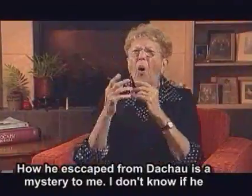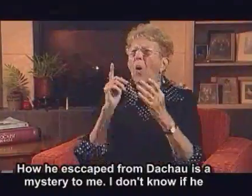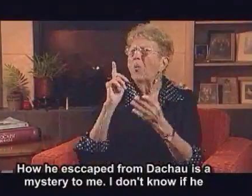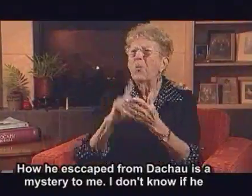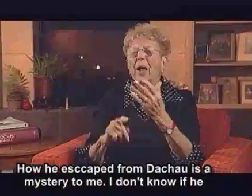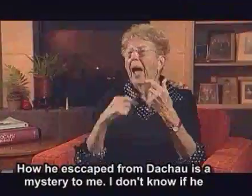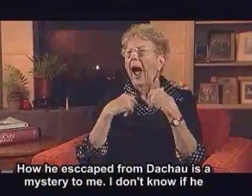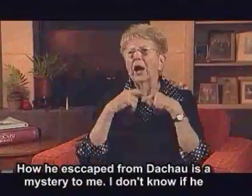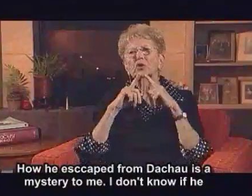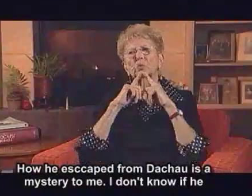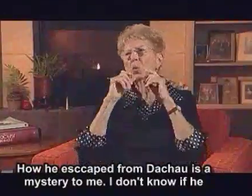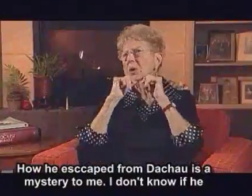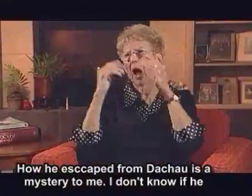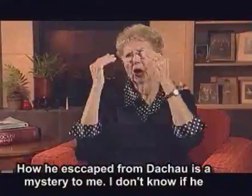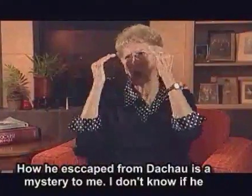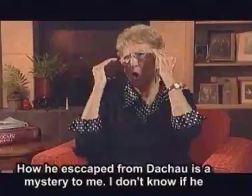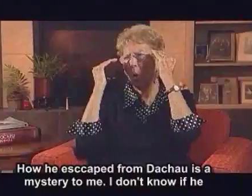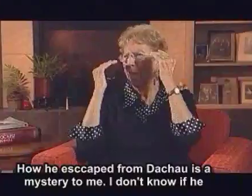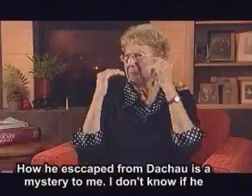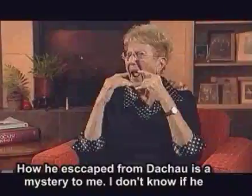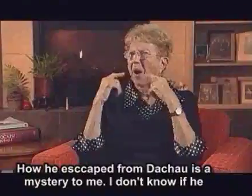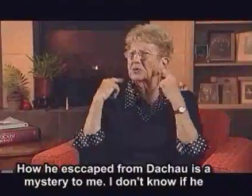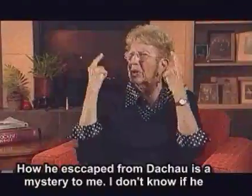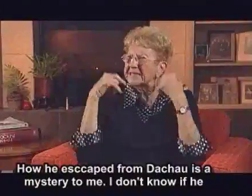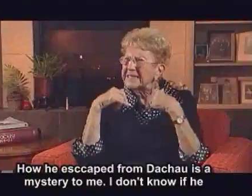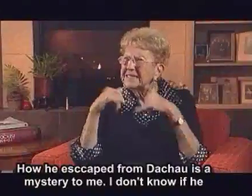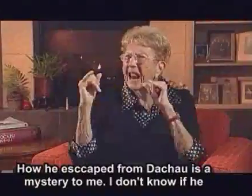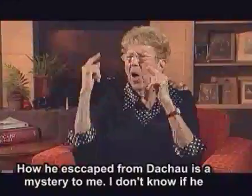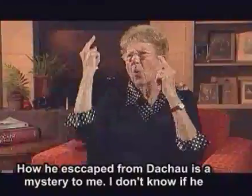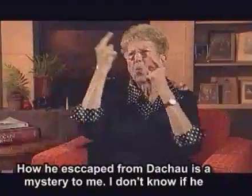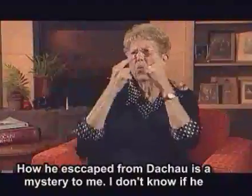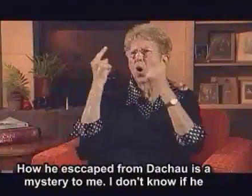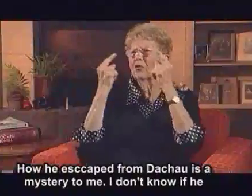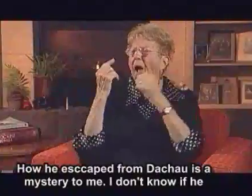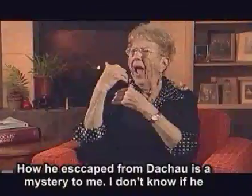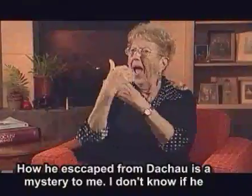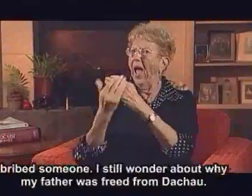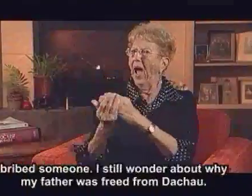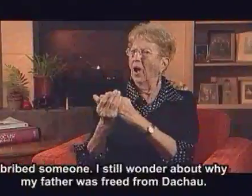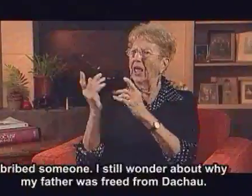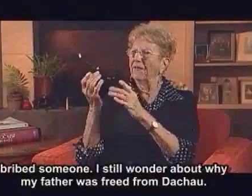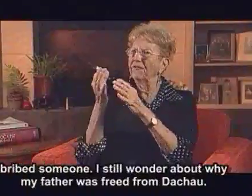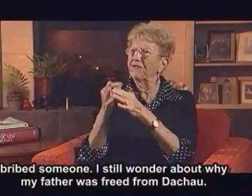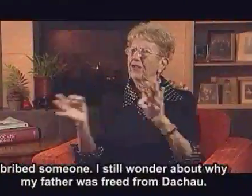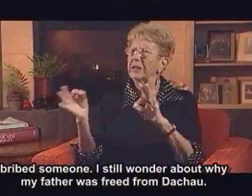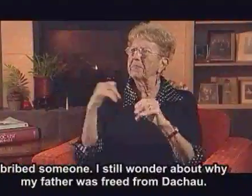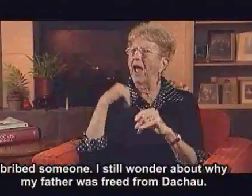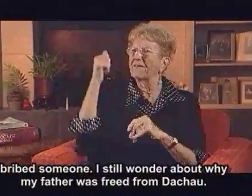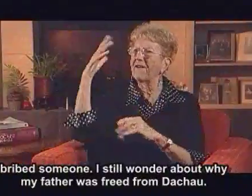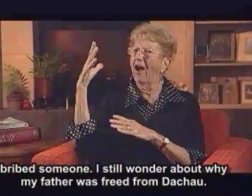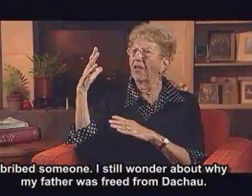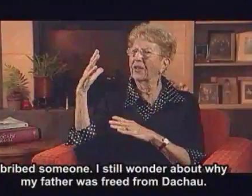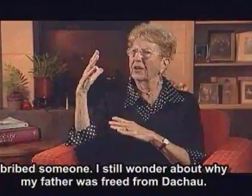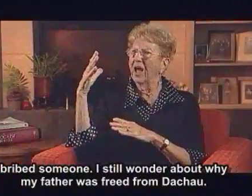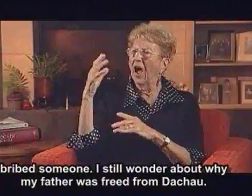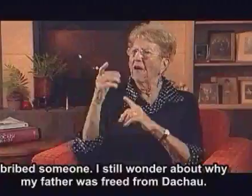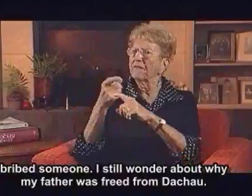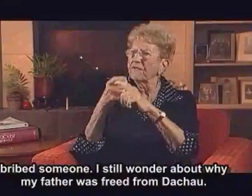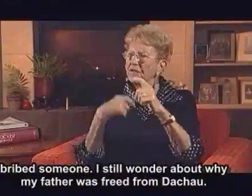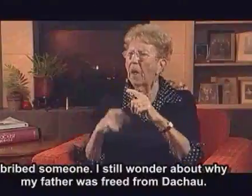How he escaped from Dachau is a mystery to me. I don't know if he bribed someone. I still wonder about why my